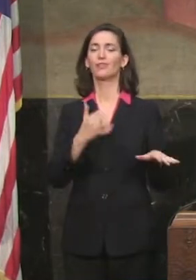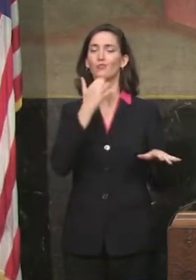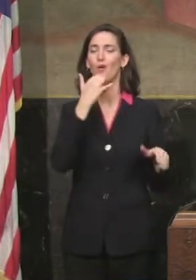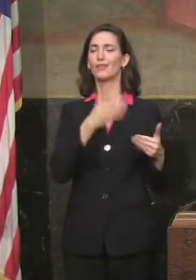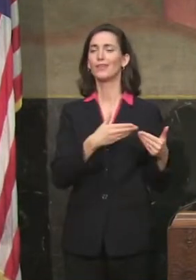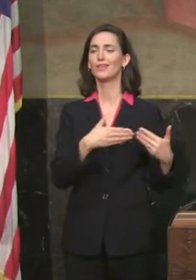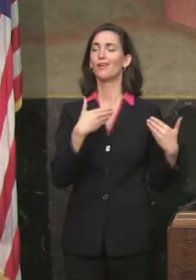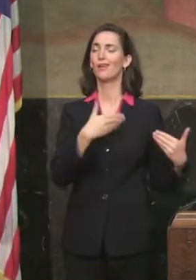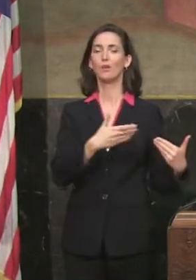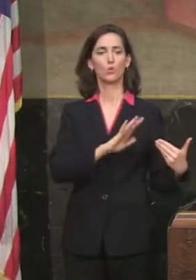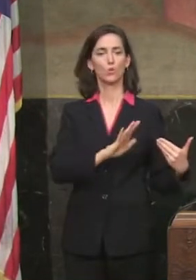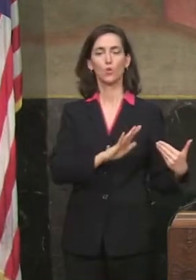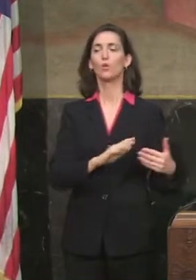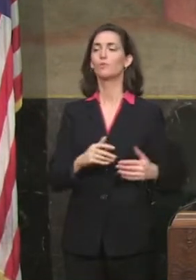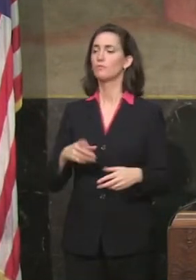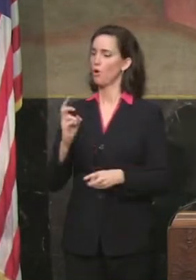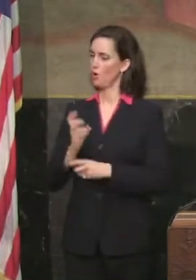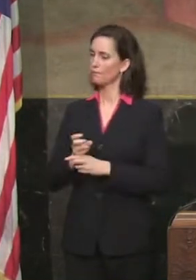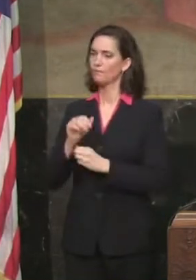able to delay